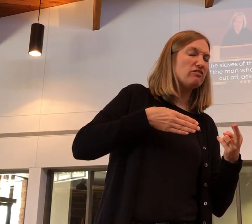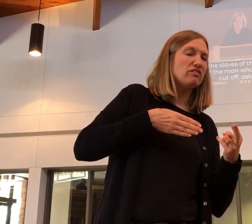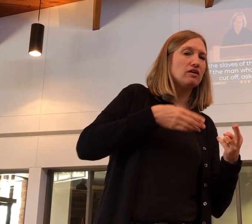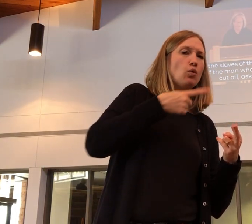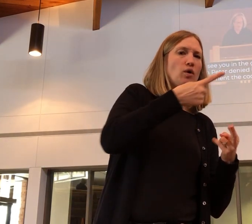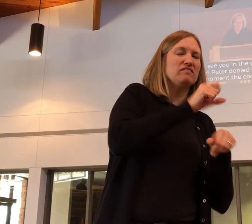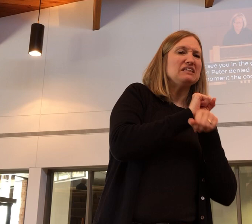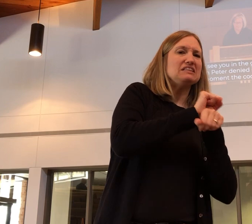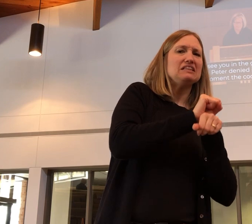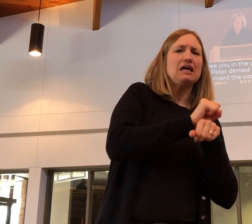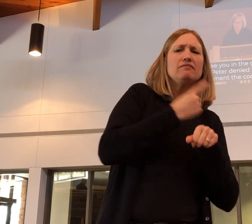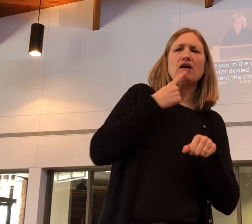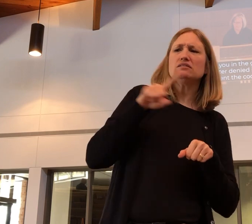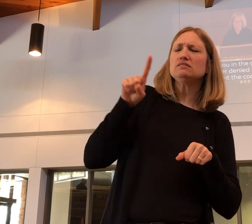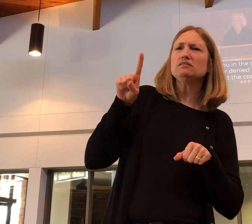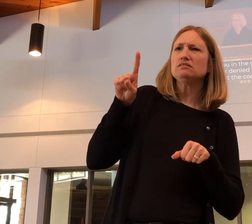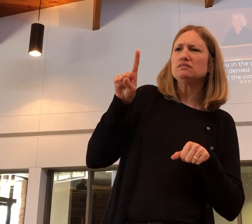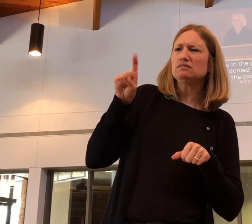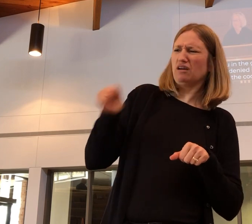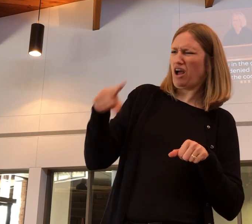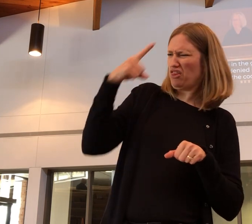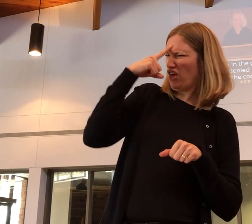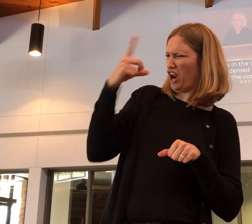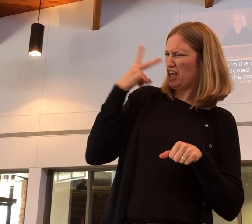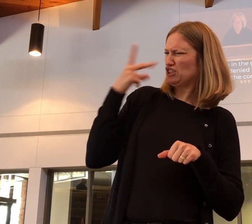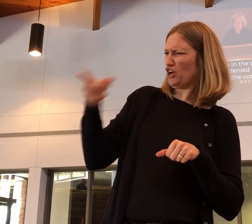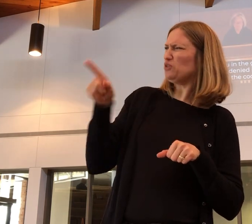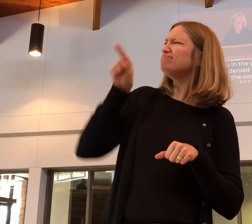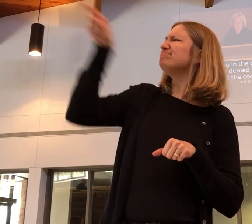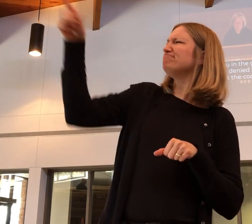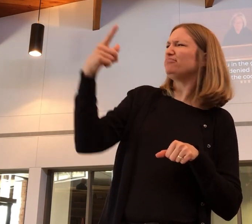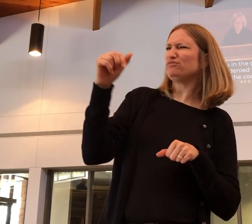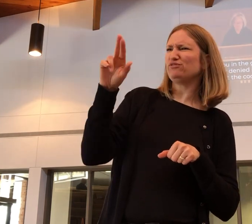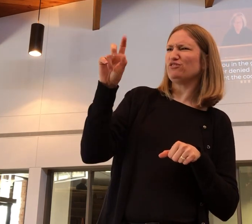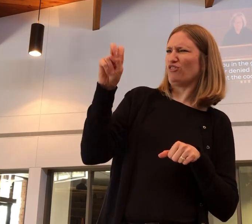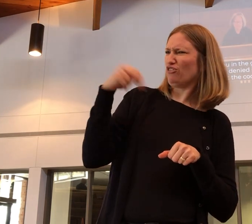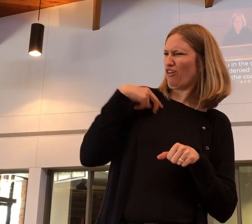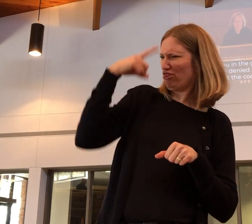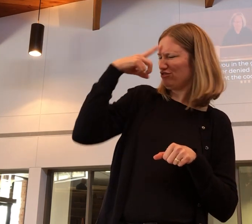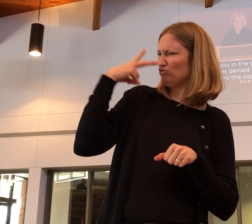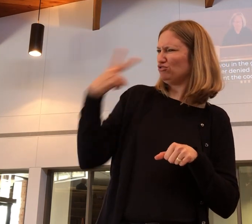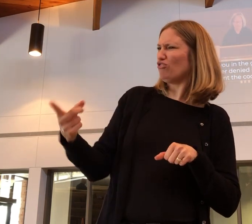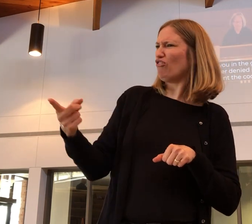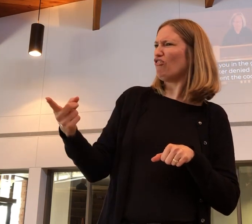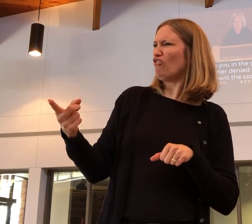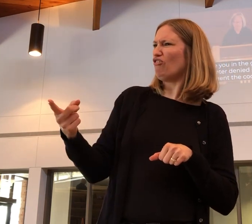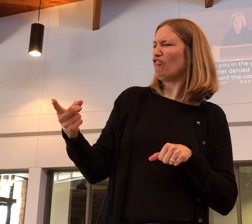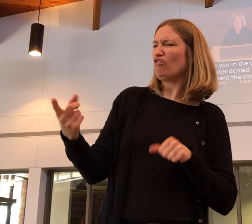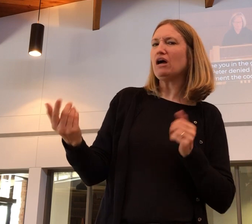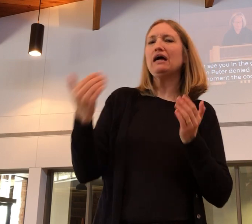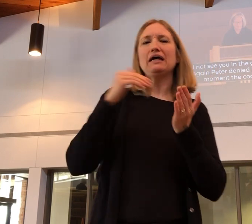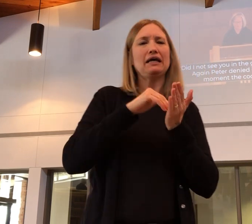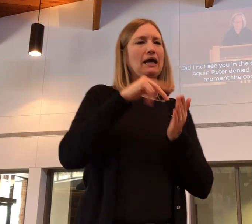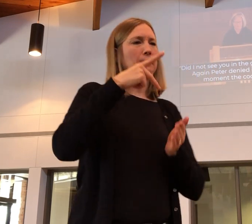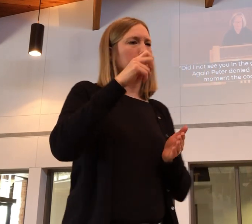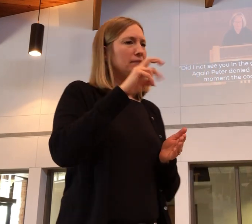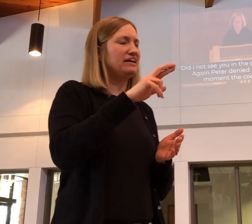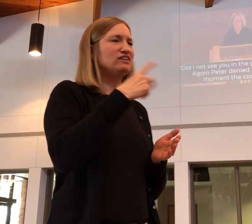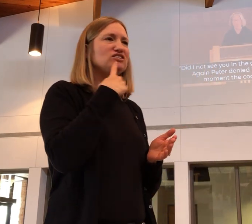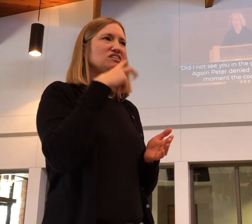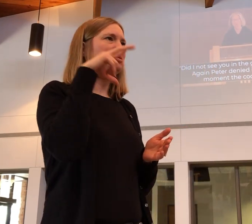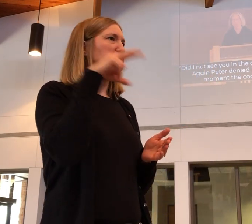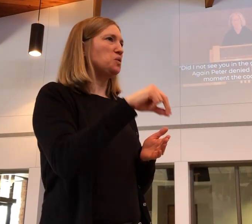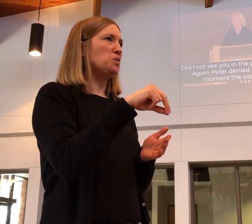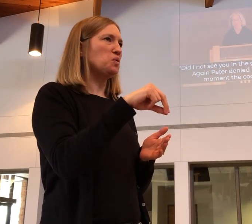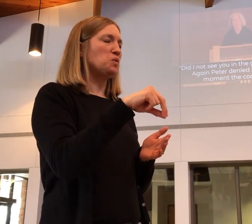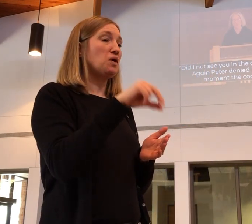off, asked, "Did I not see you in the garden with him?" Again, Peter denied it, and